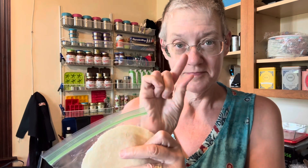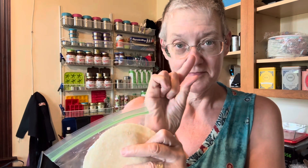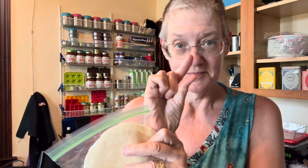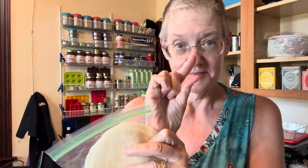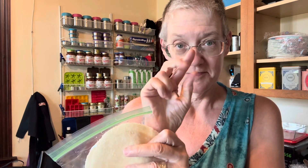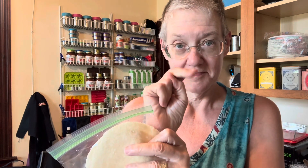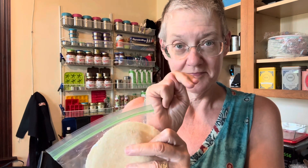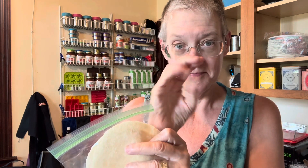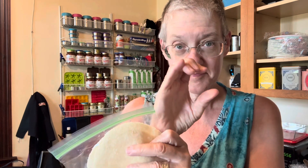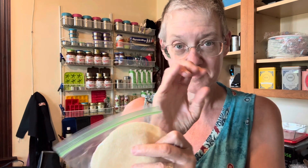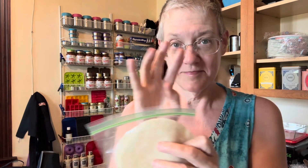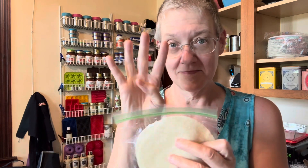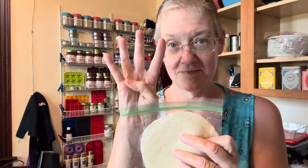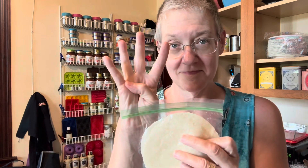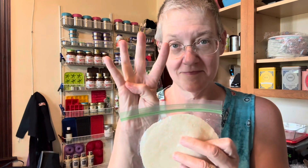4 grams of net carbs each,